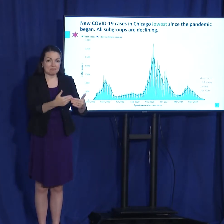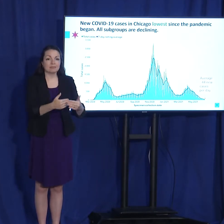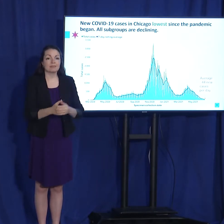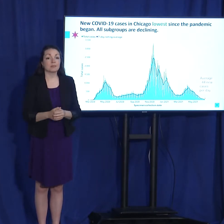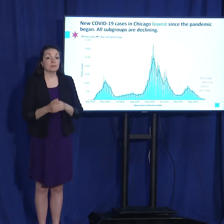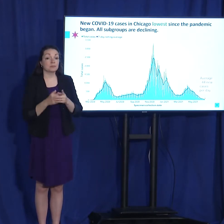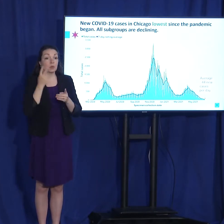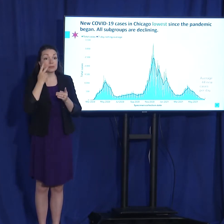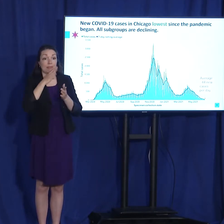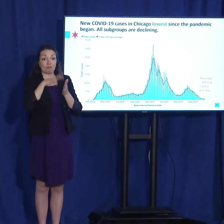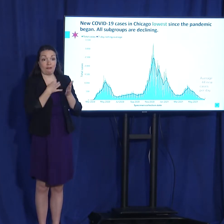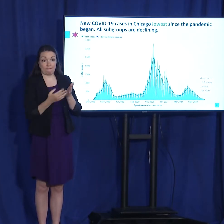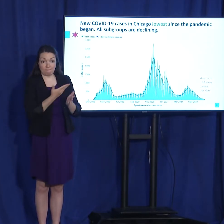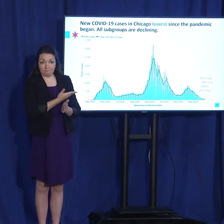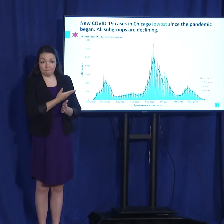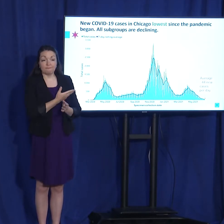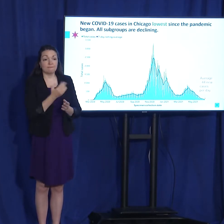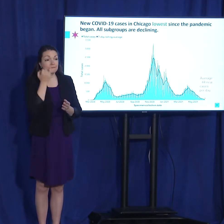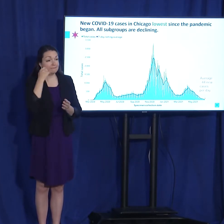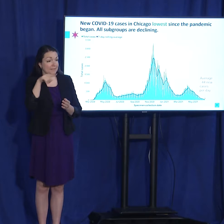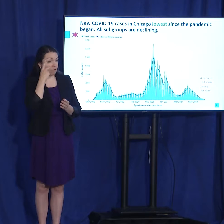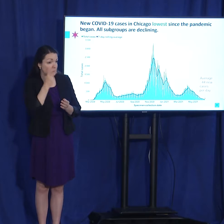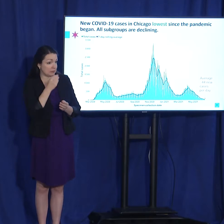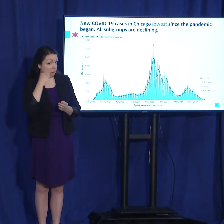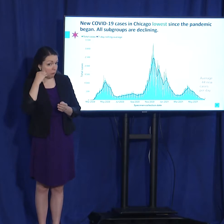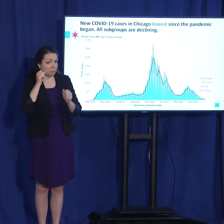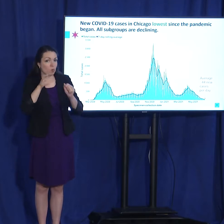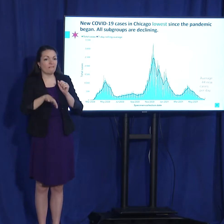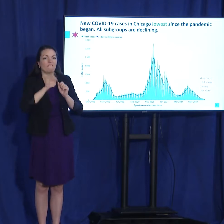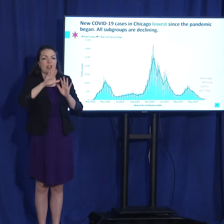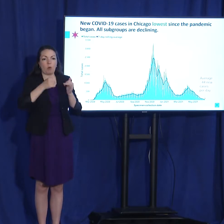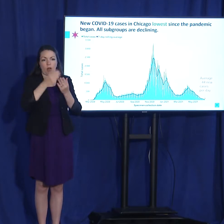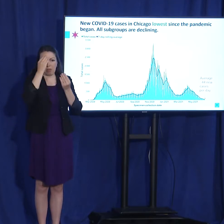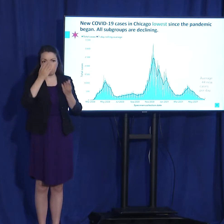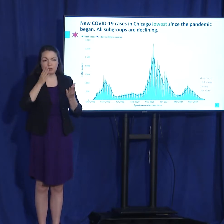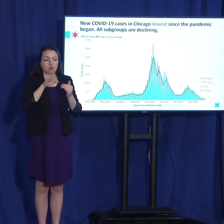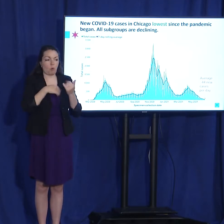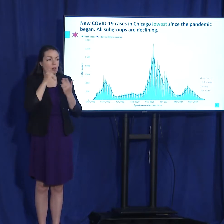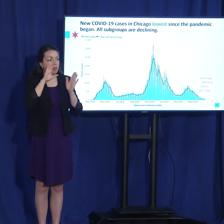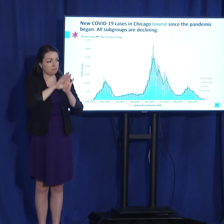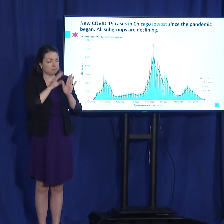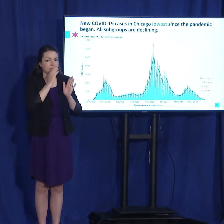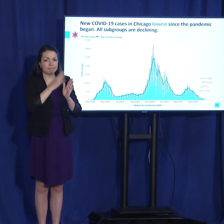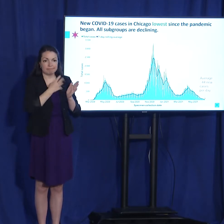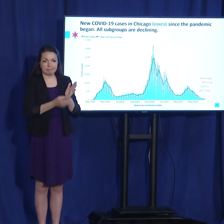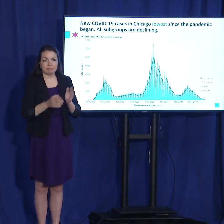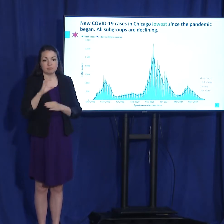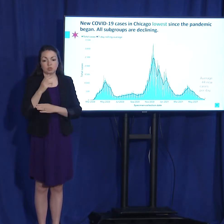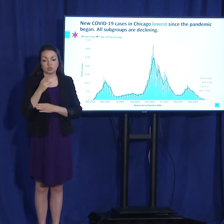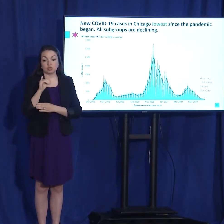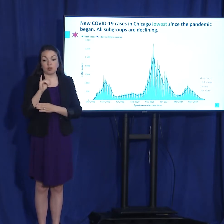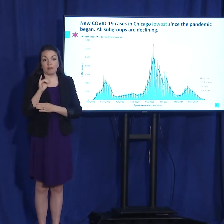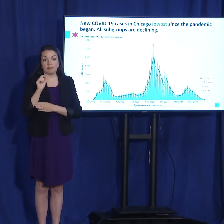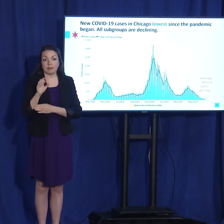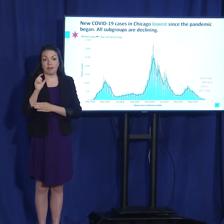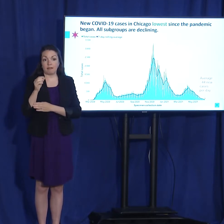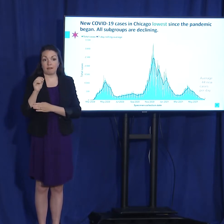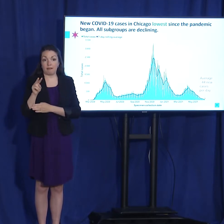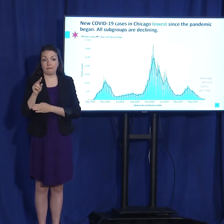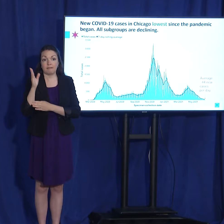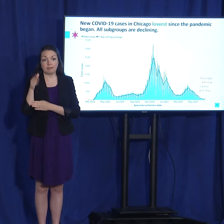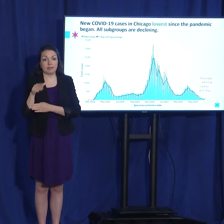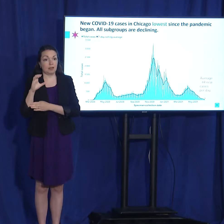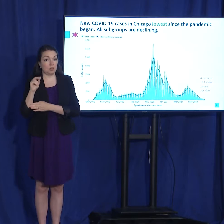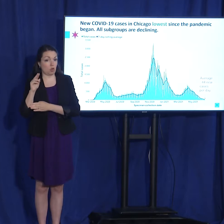this quickly, and for those of you who are watching at home, you can find all of this information, as always, on chi.gov/COVID-. You